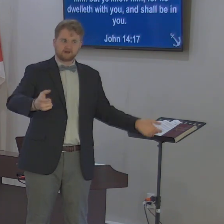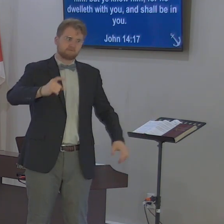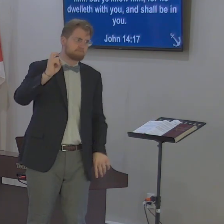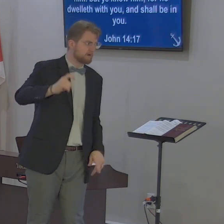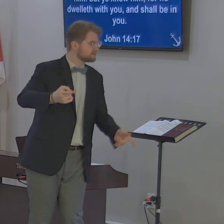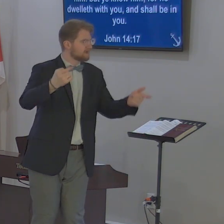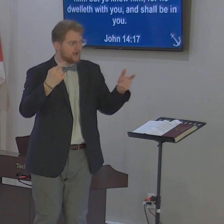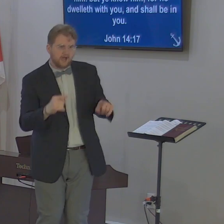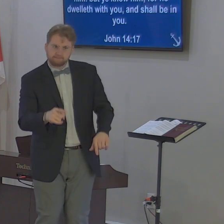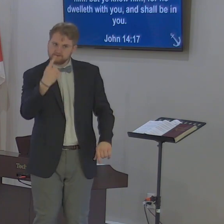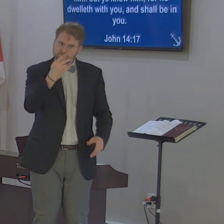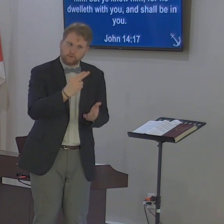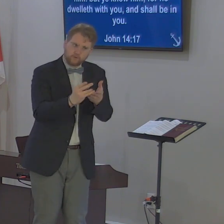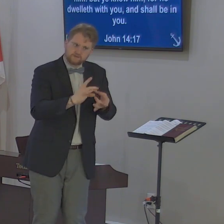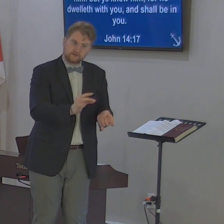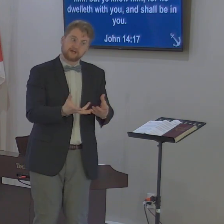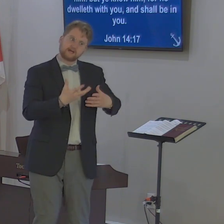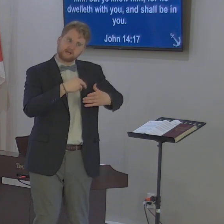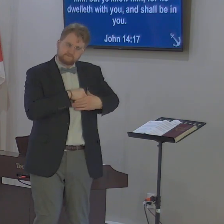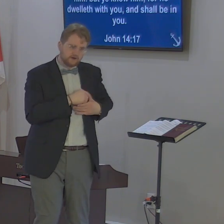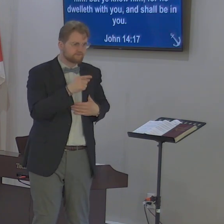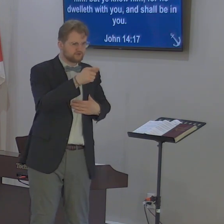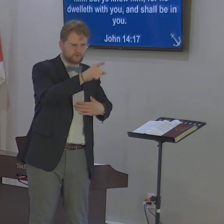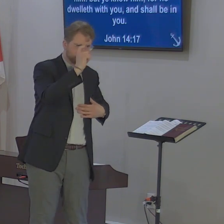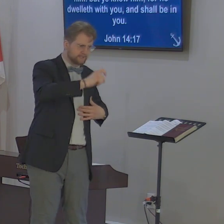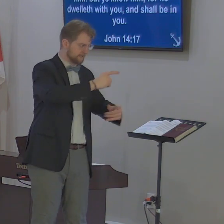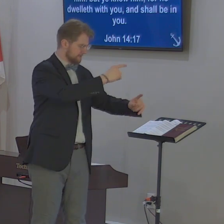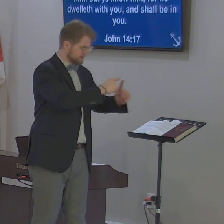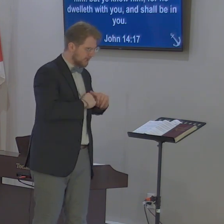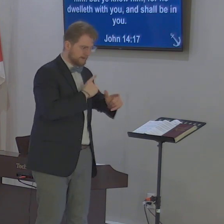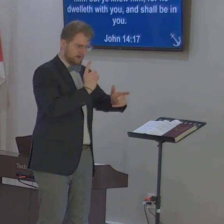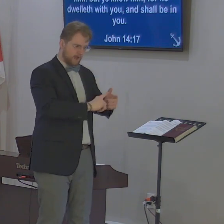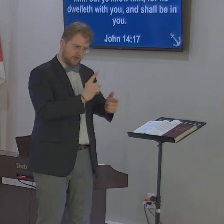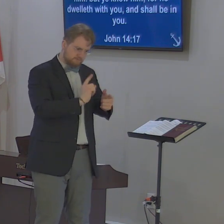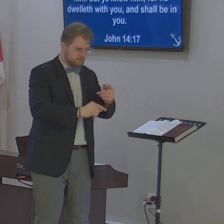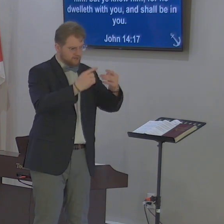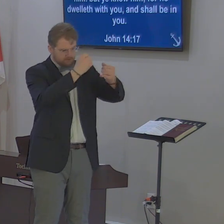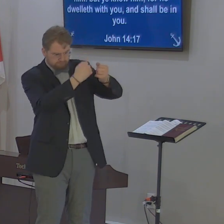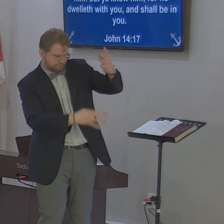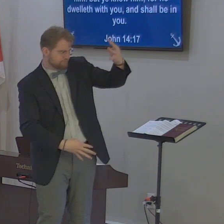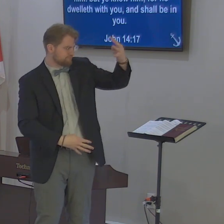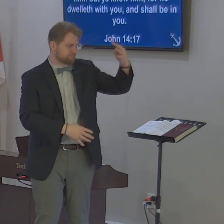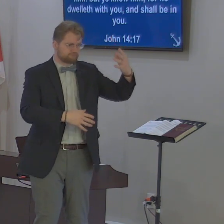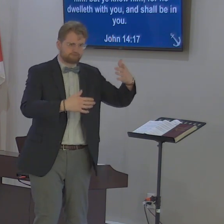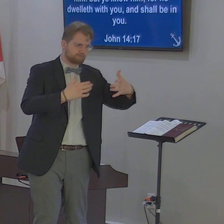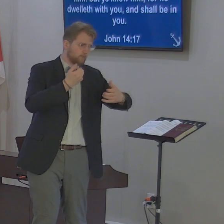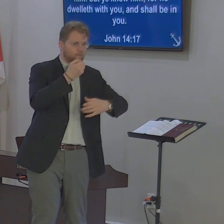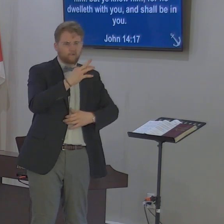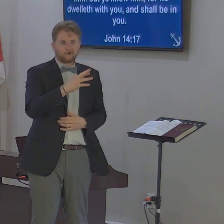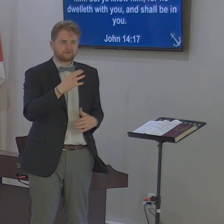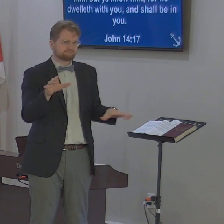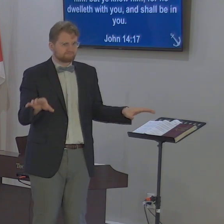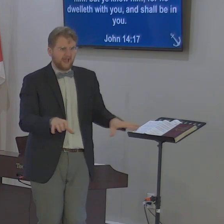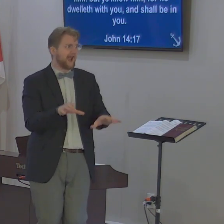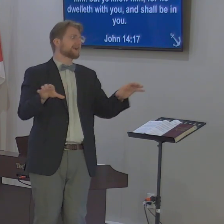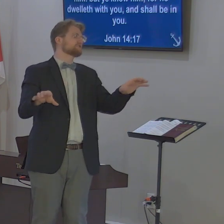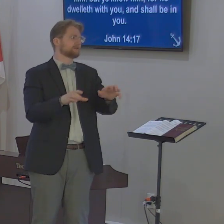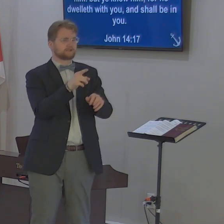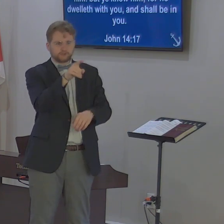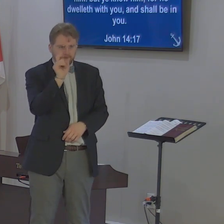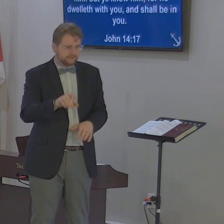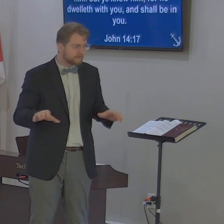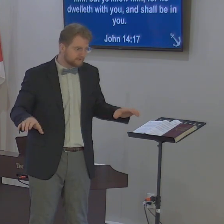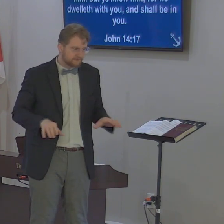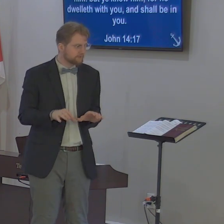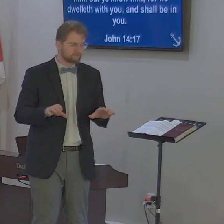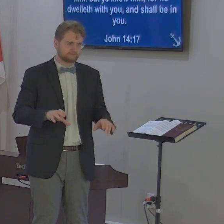Happen for the Holy Spirit of God to come in. There's future performance that you need to do to receive the Holy Spirit of God.